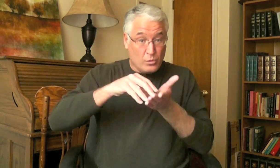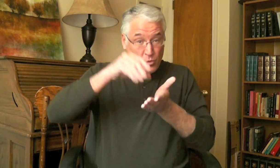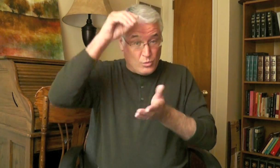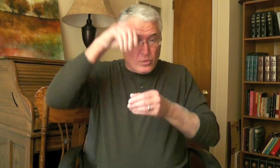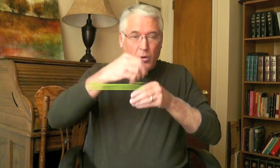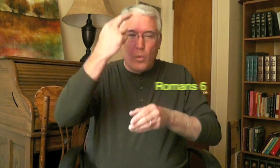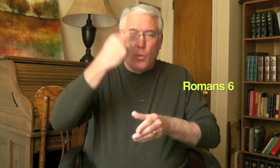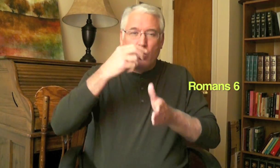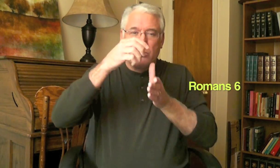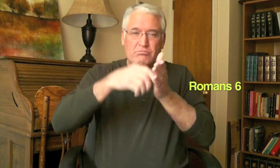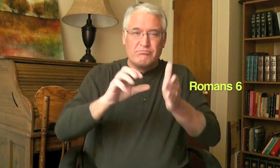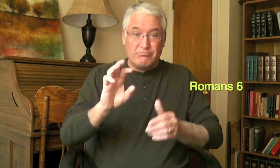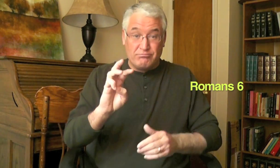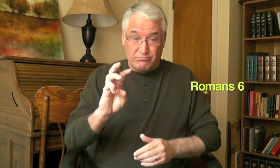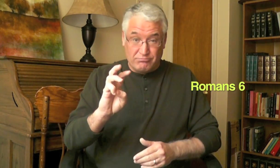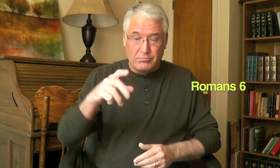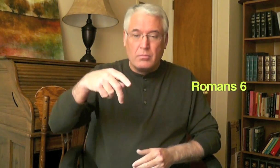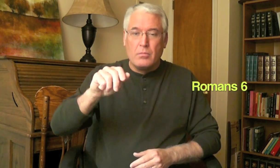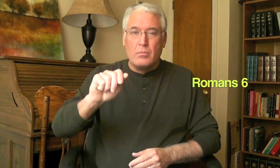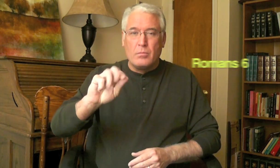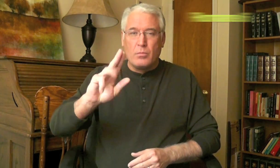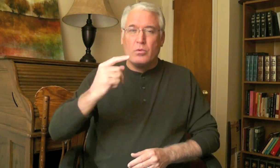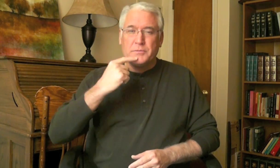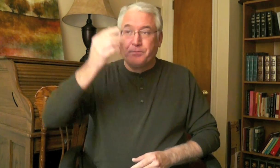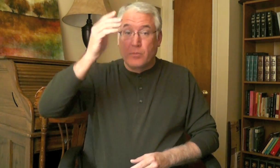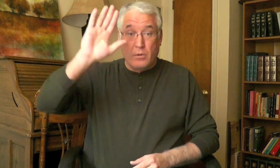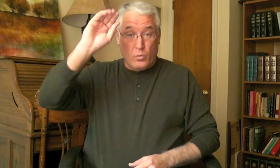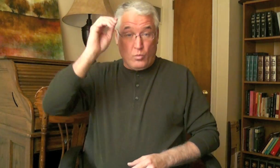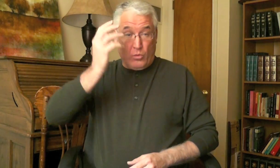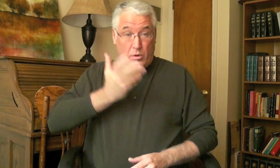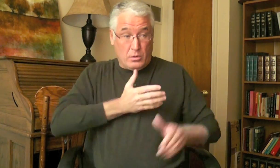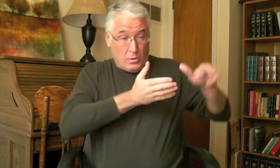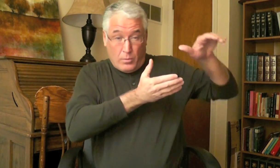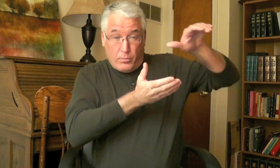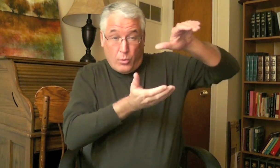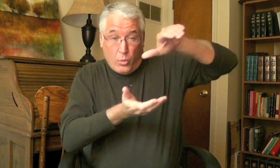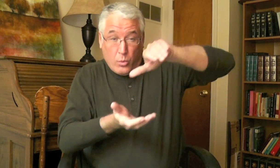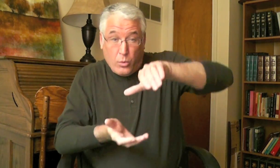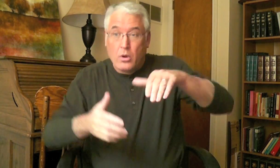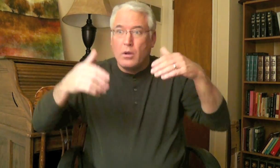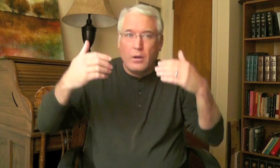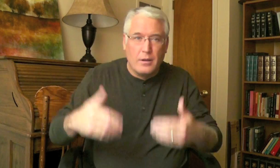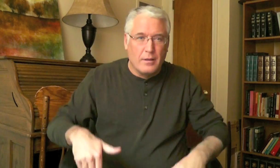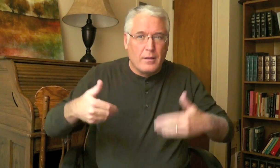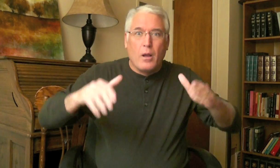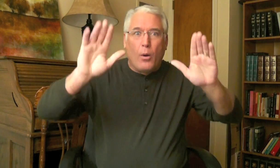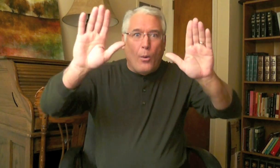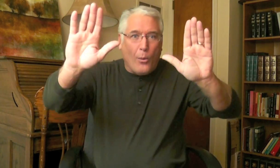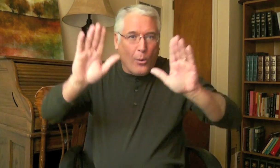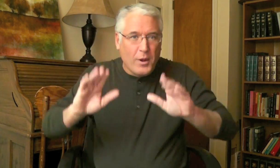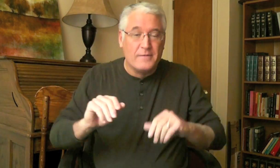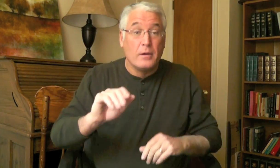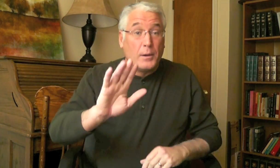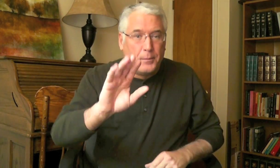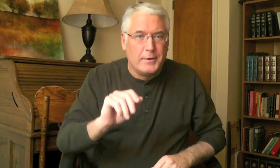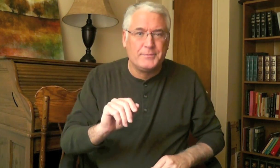We've learned in Romans chapter 6 from the Apostle Paul, he tells us that God's grace is amazing that he's poured out